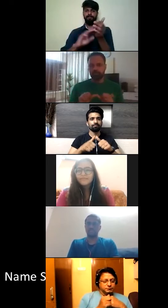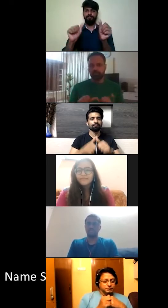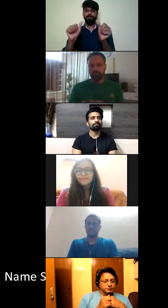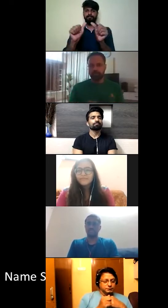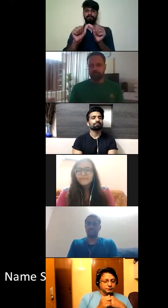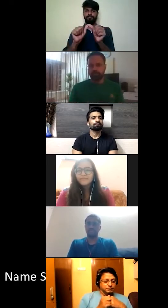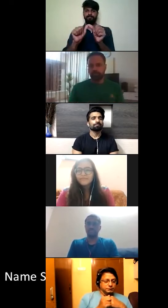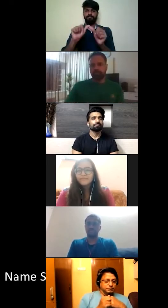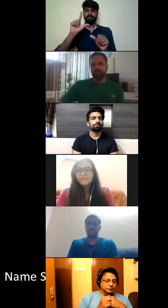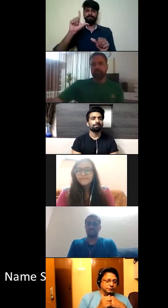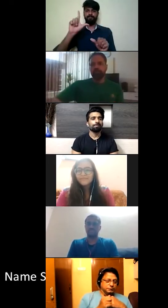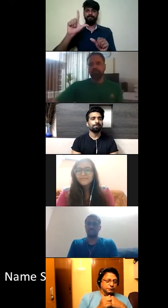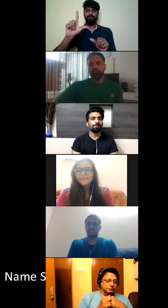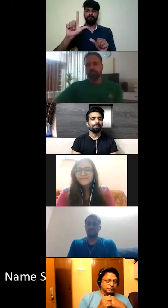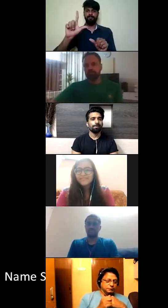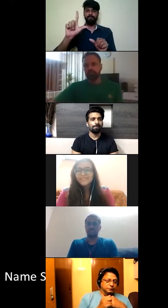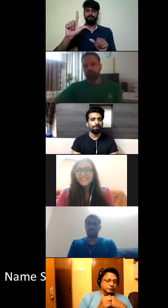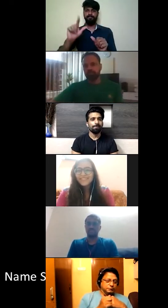AMAL.